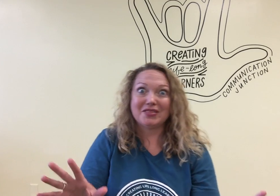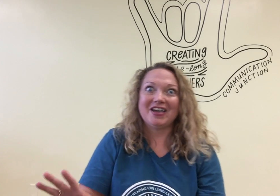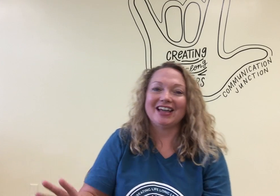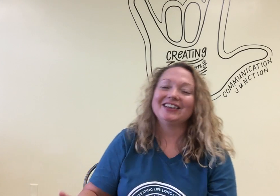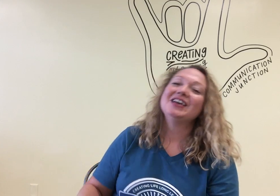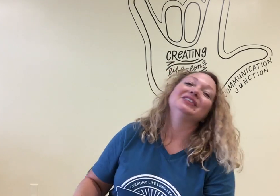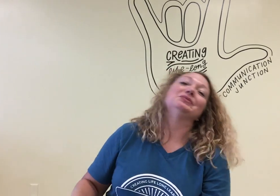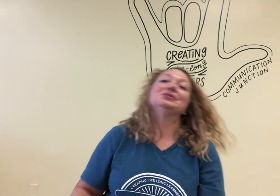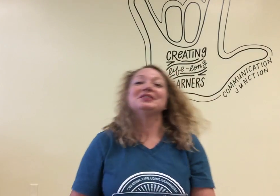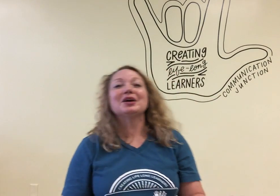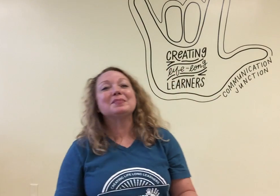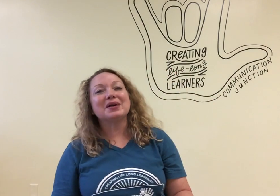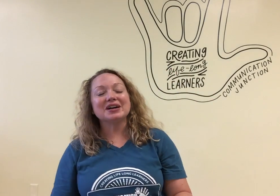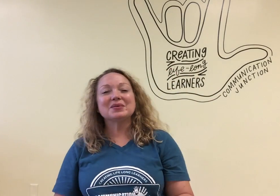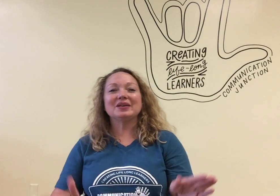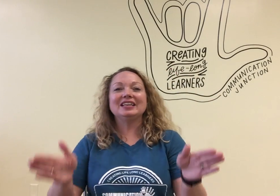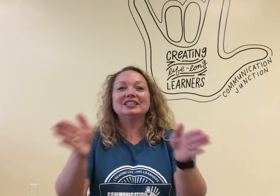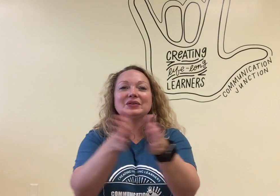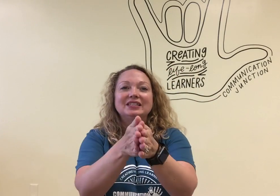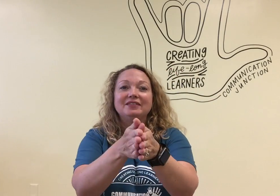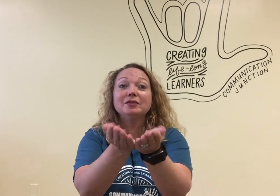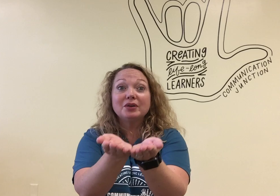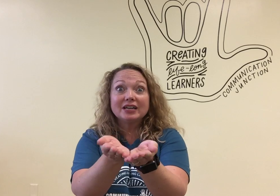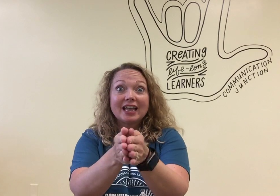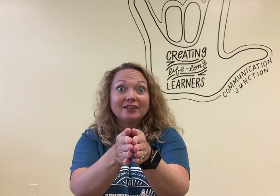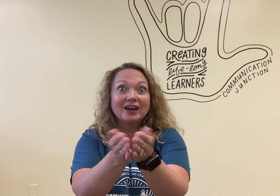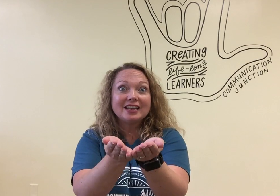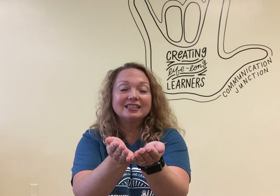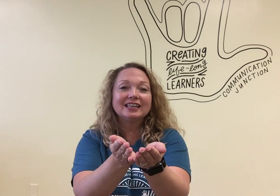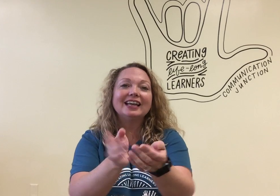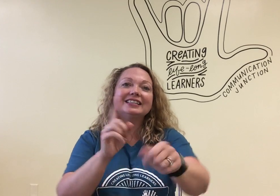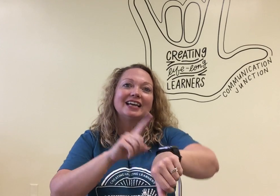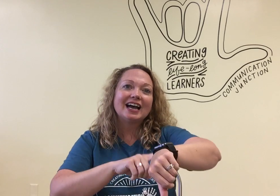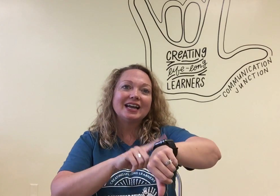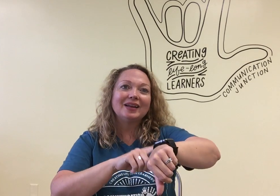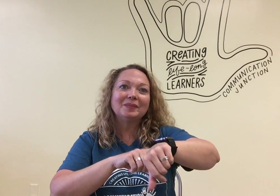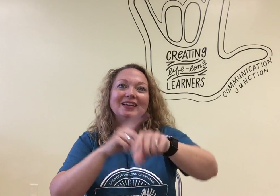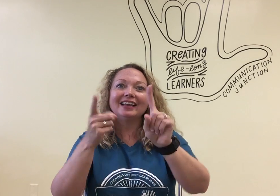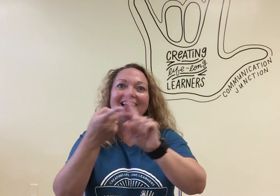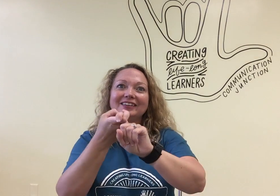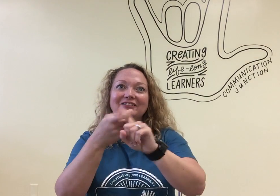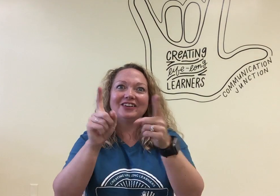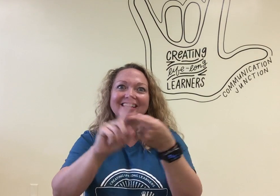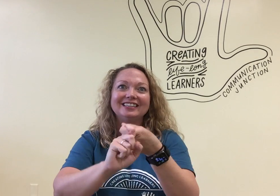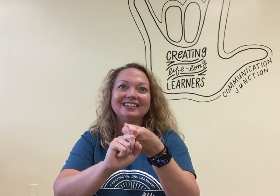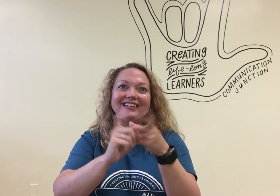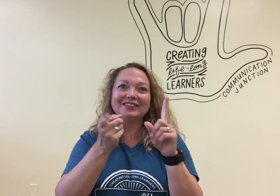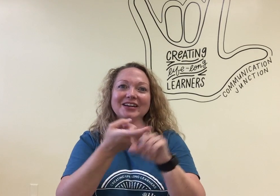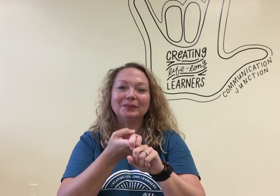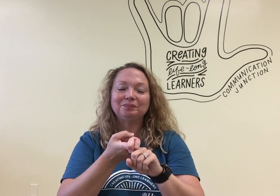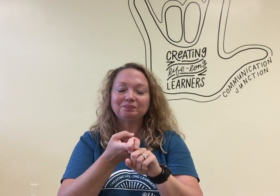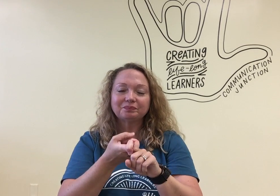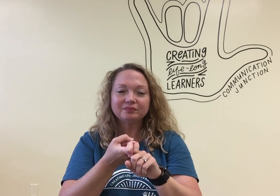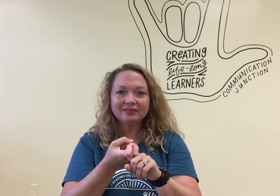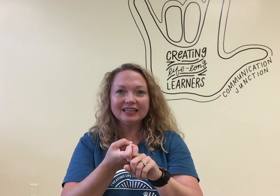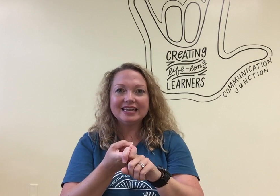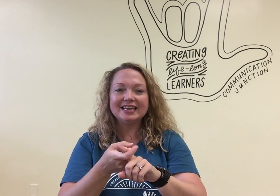that. So to read our book, we need to know the sign for book again, right? And time and friend. Here we go.